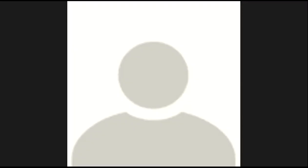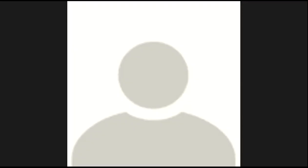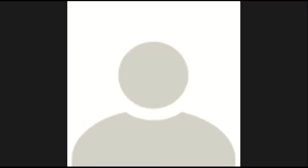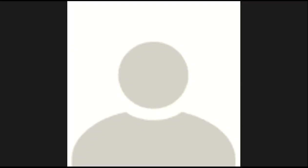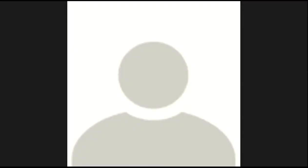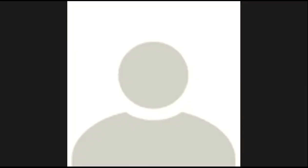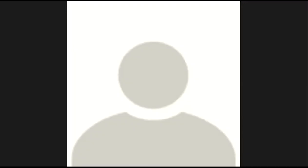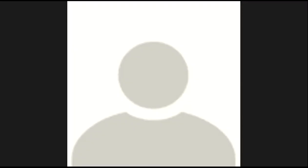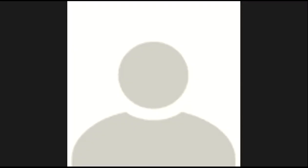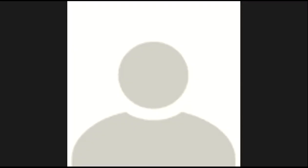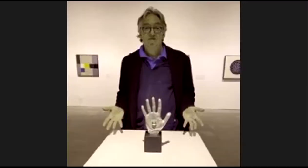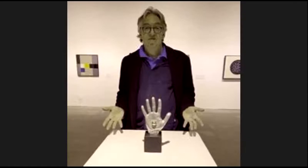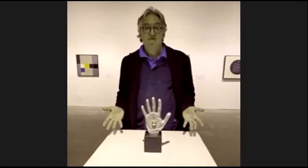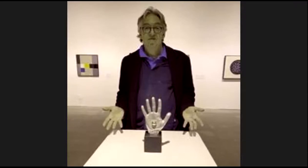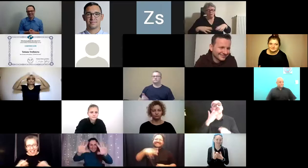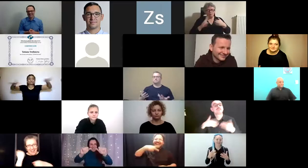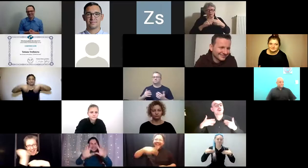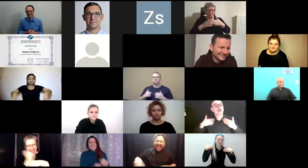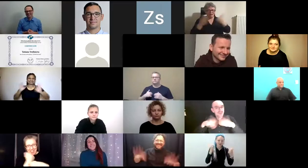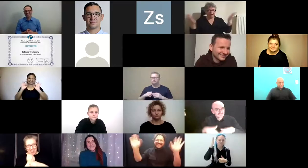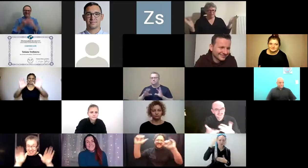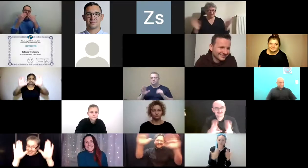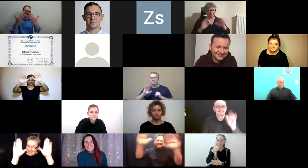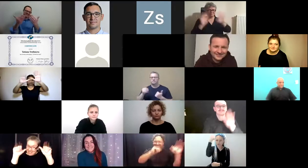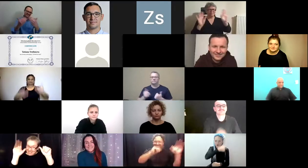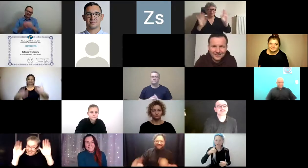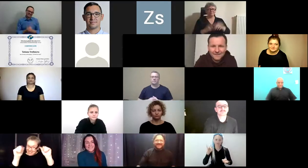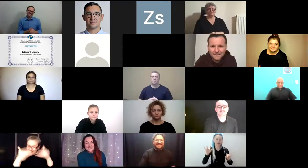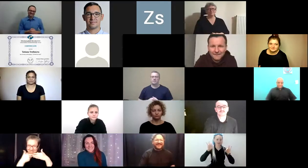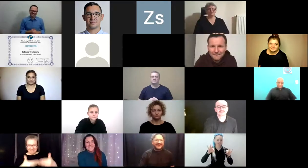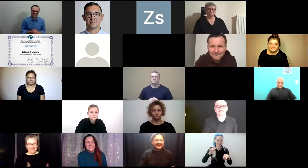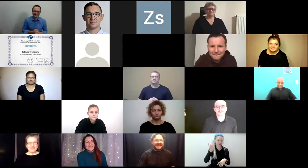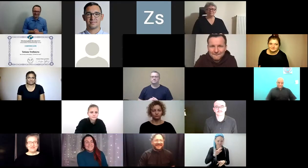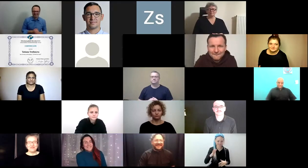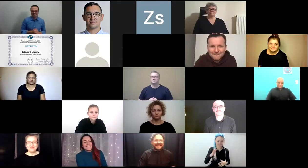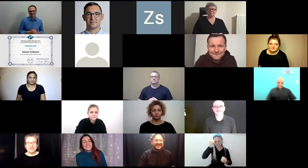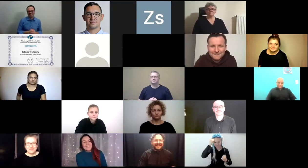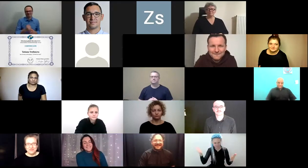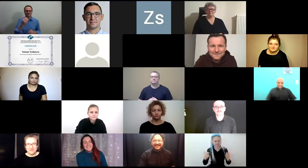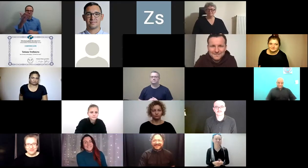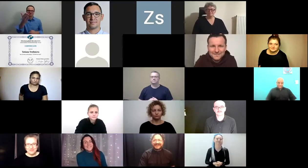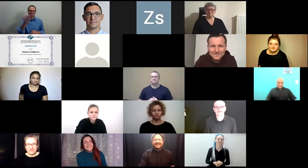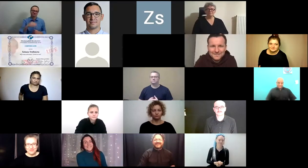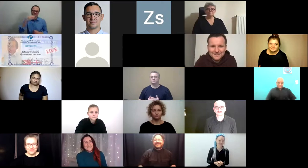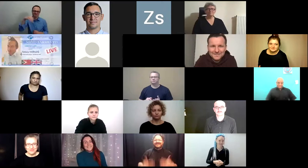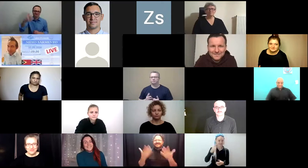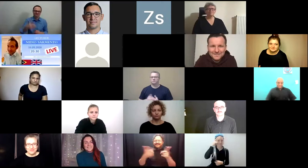realize. Yeah, I think it's all the deaf interpreters introducing themselves now.